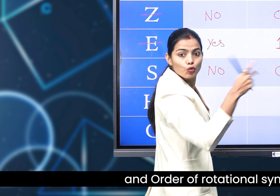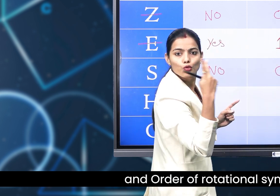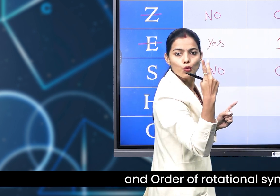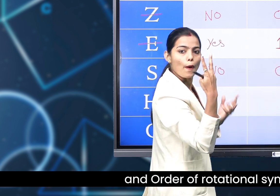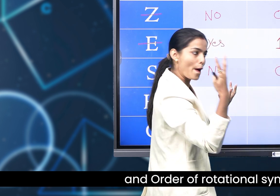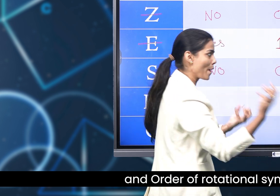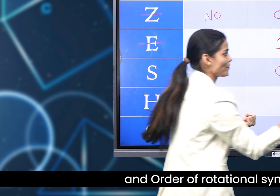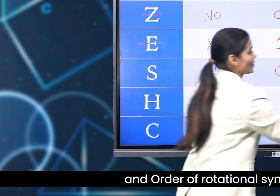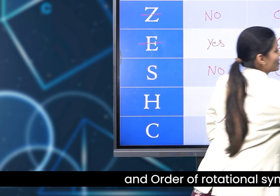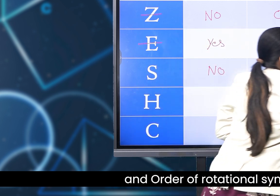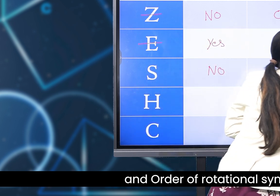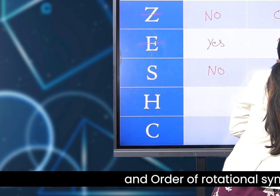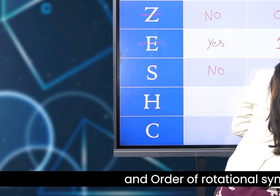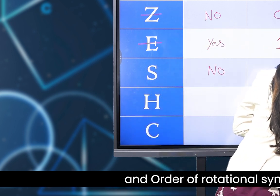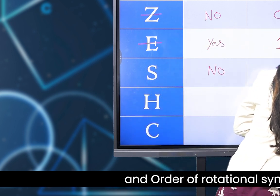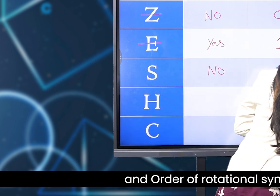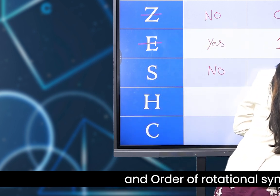and order of rotational symmetry is 2.